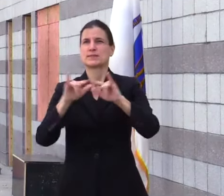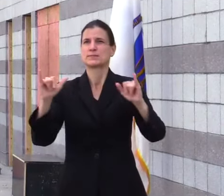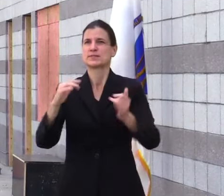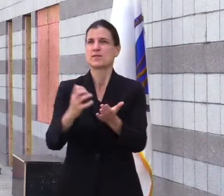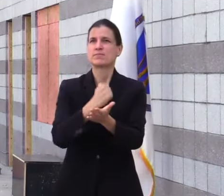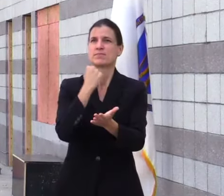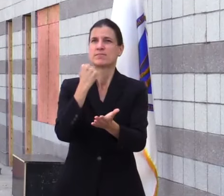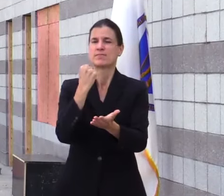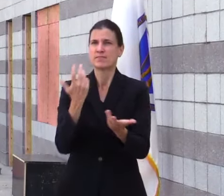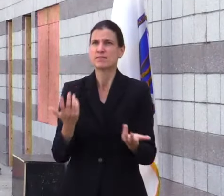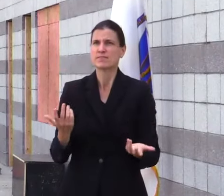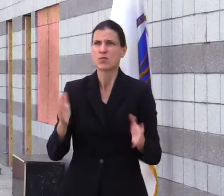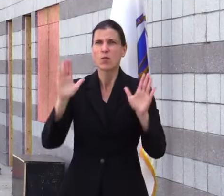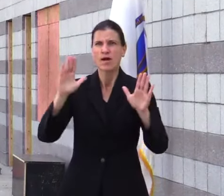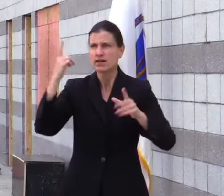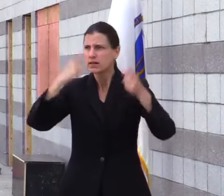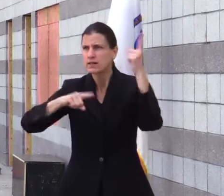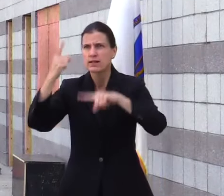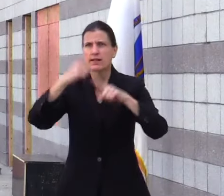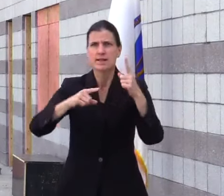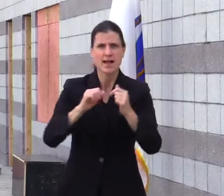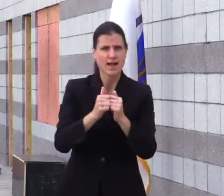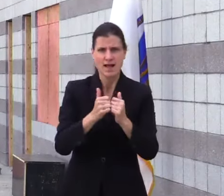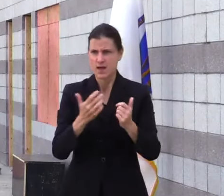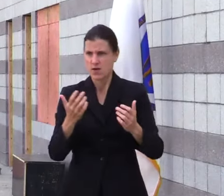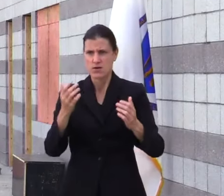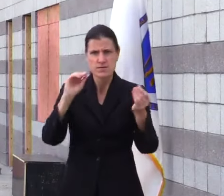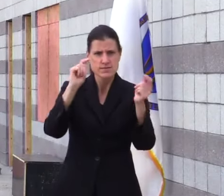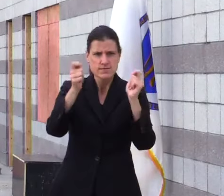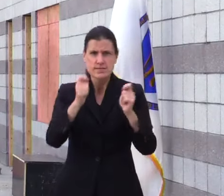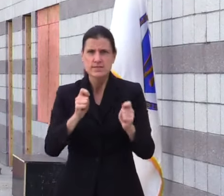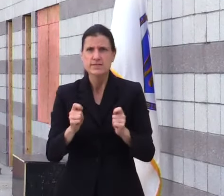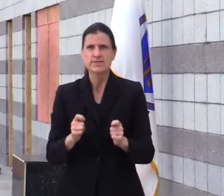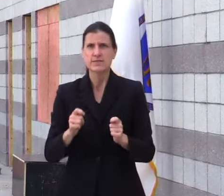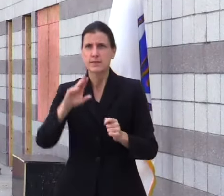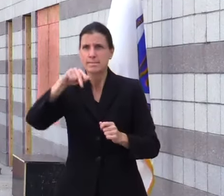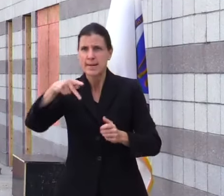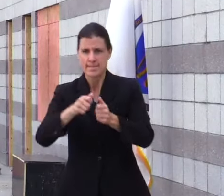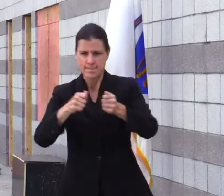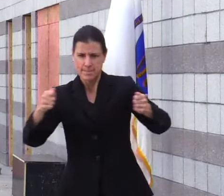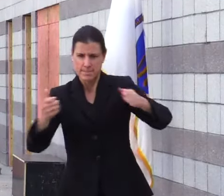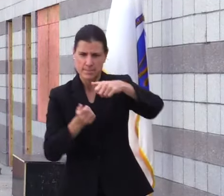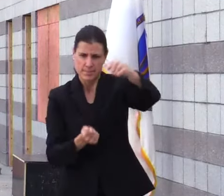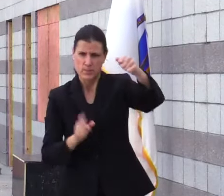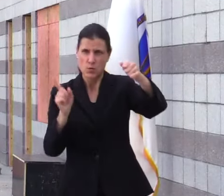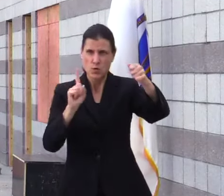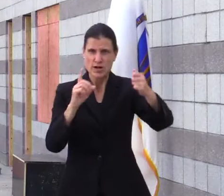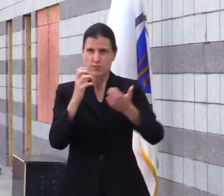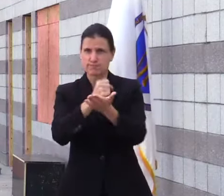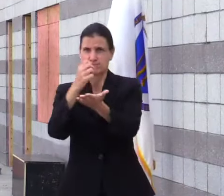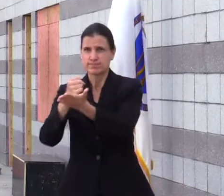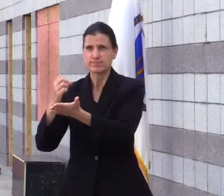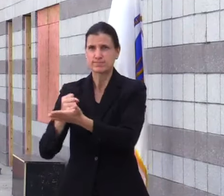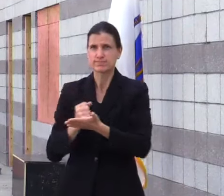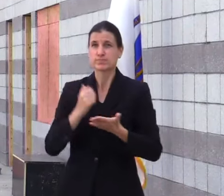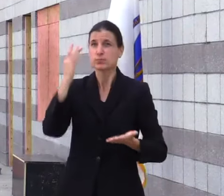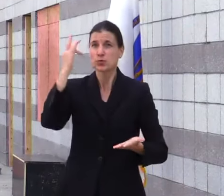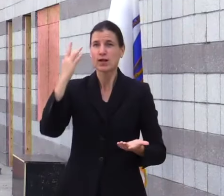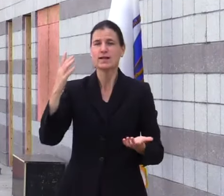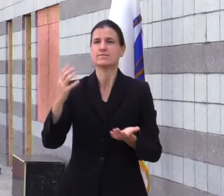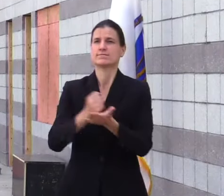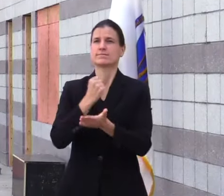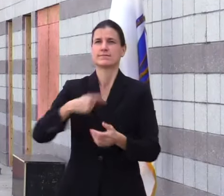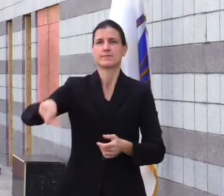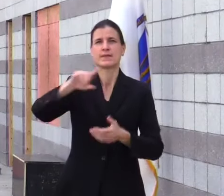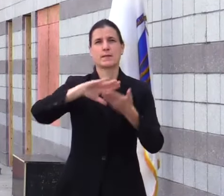collaboration and strategic investment in the core of the system that will pay off for all of our Green Line riders. So I'm delighted to join my